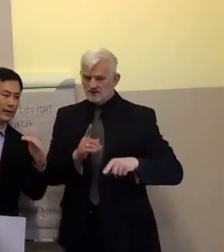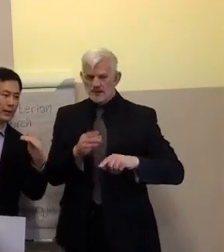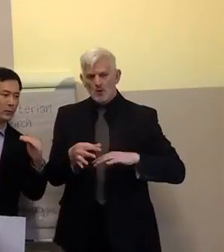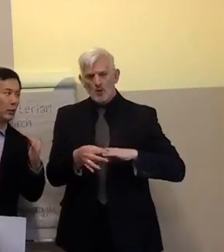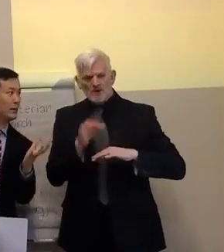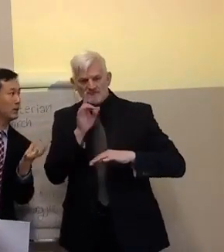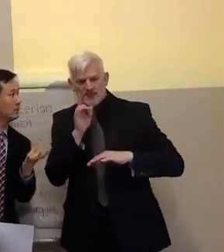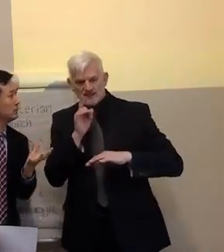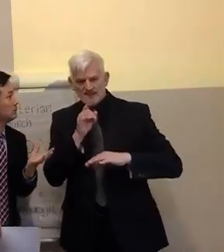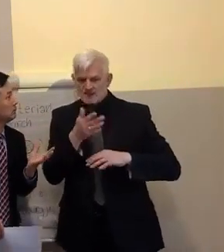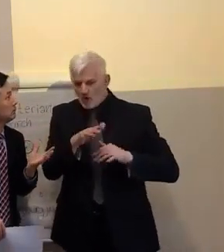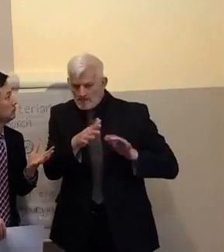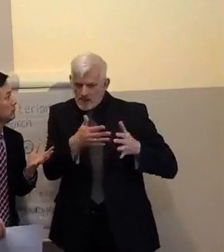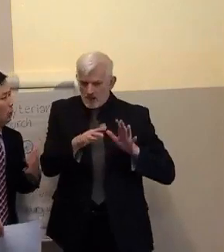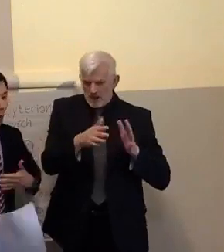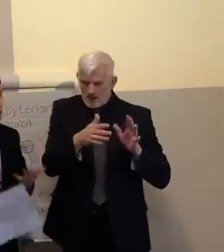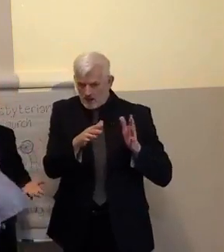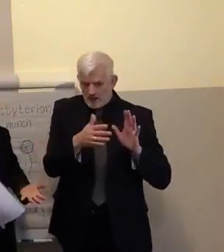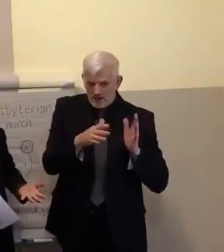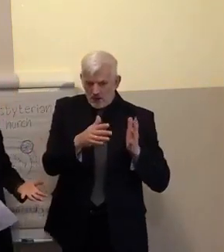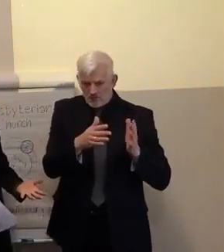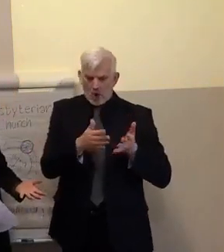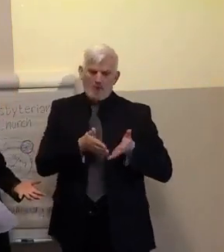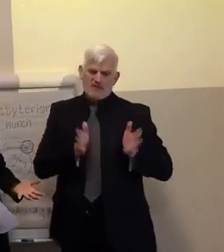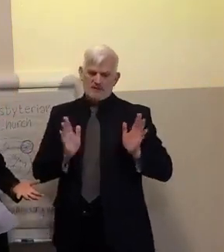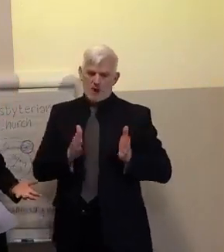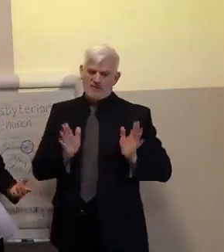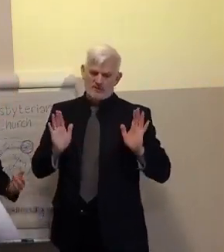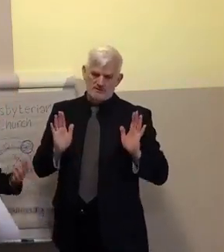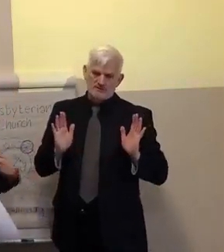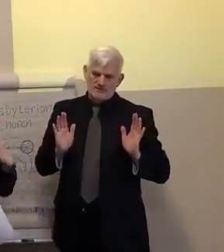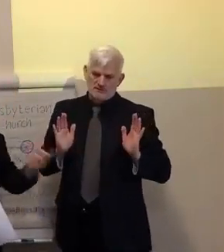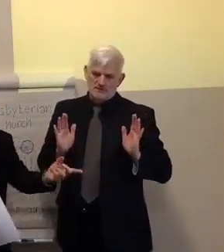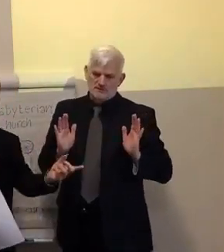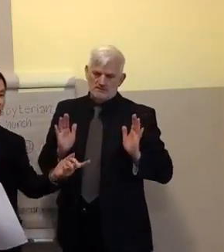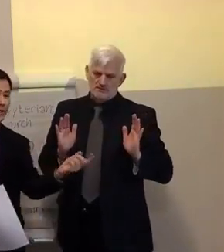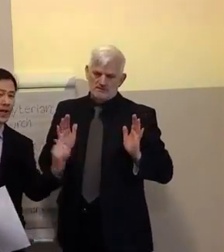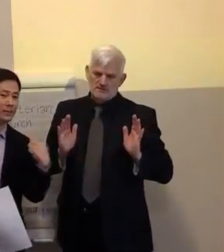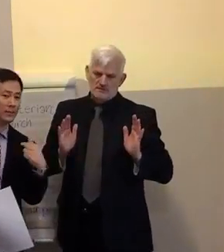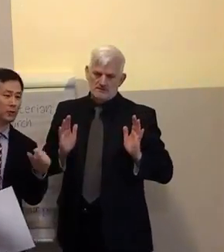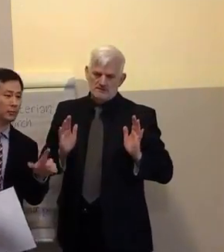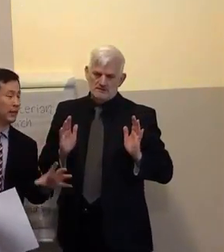very nominal, open fully. So whenever I go, she asks me to pray.